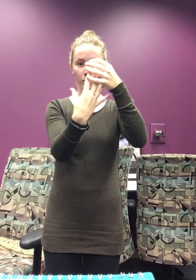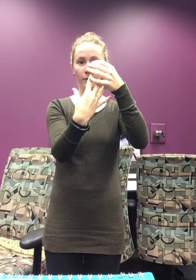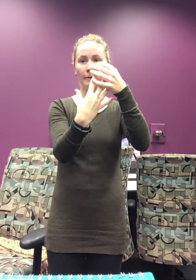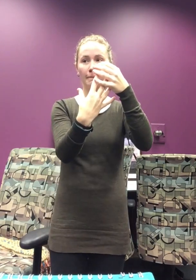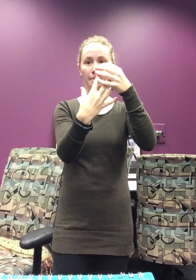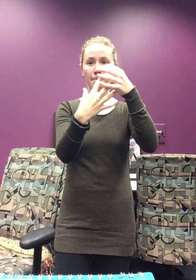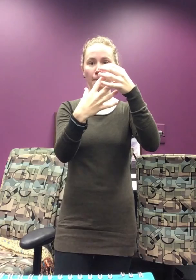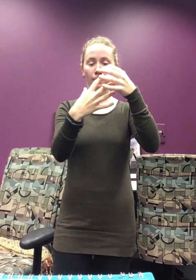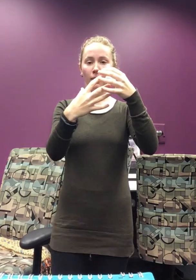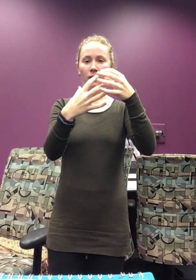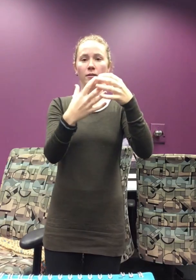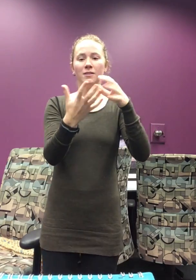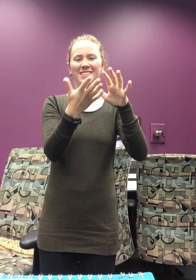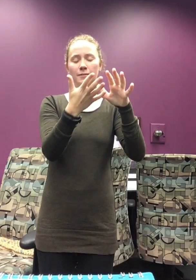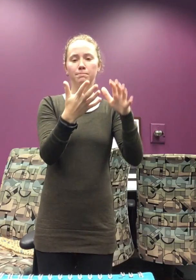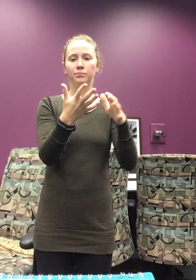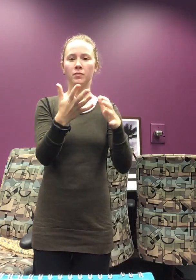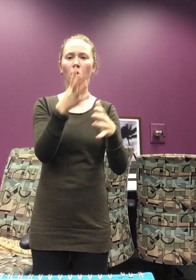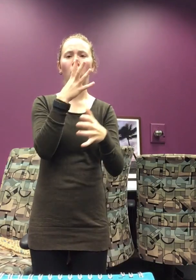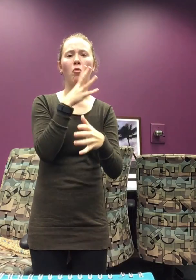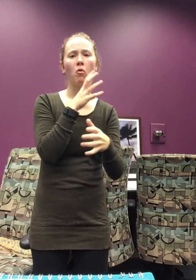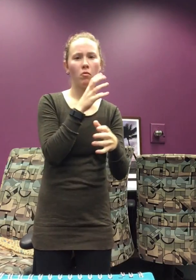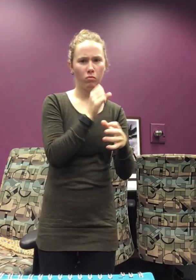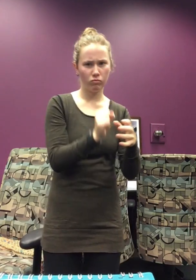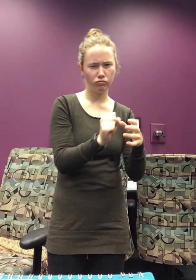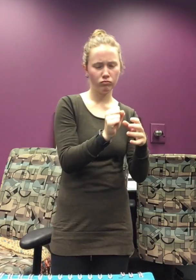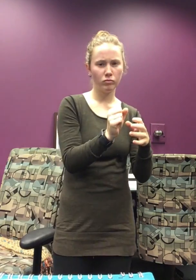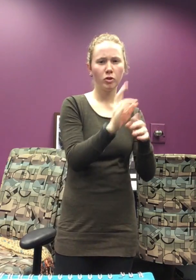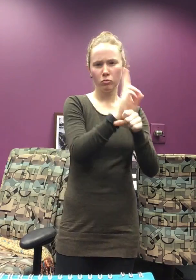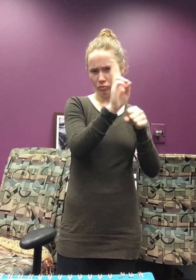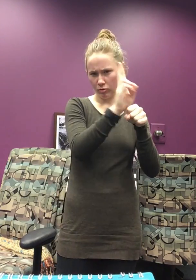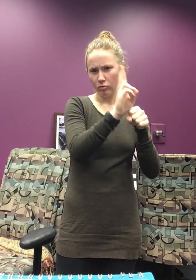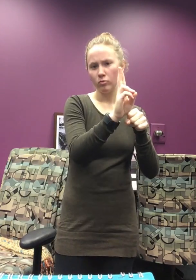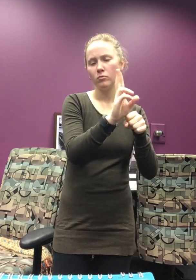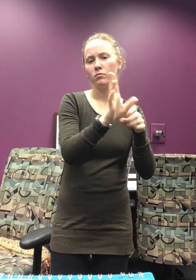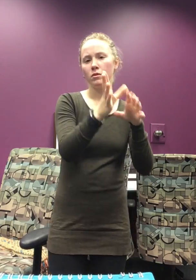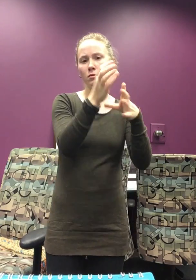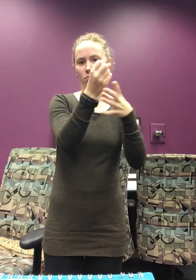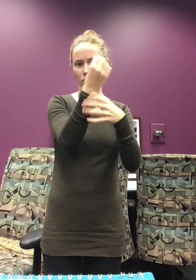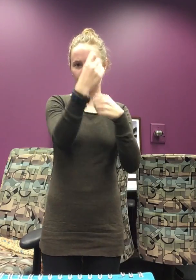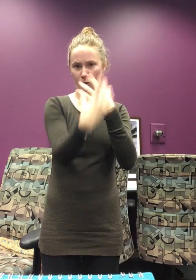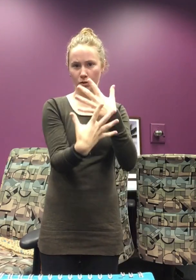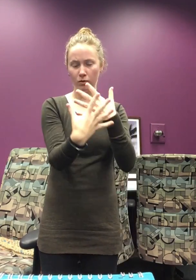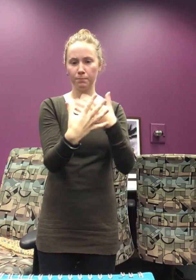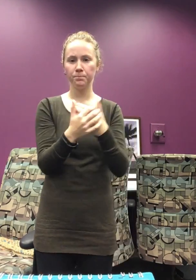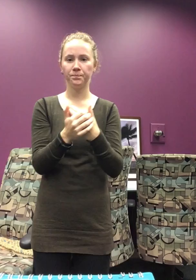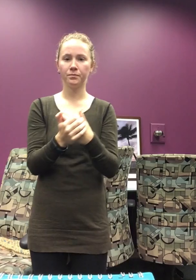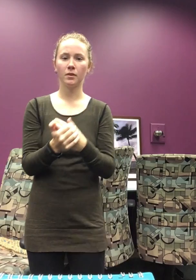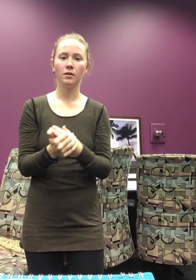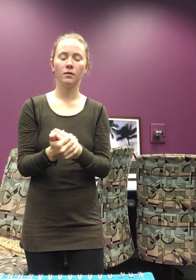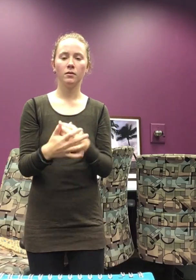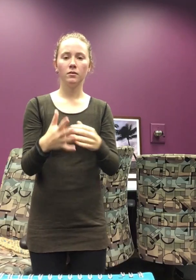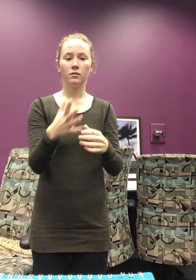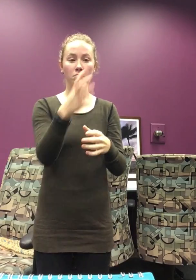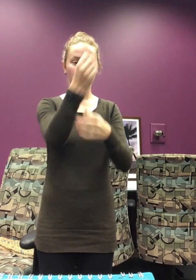that's tired blood that's really getting rid of carbon dioxide, that blood comes